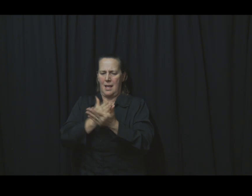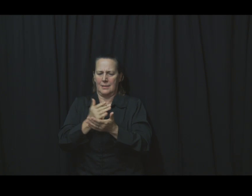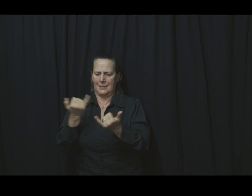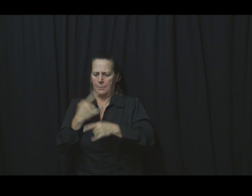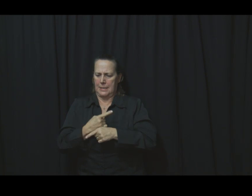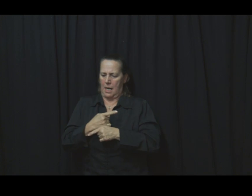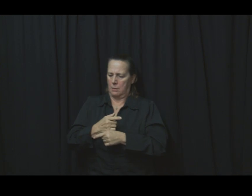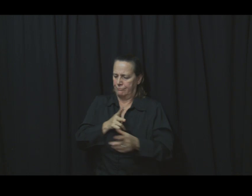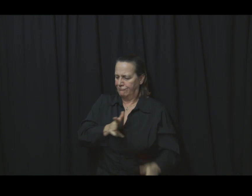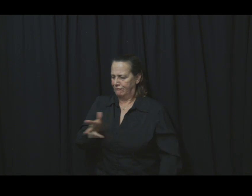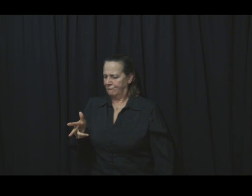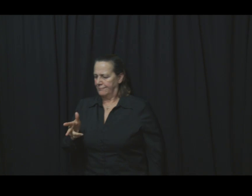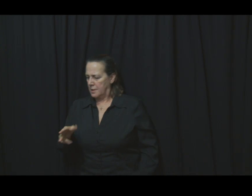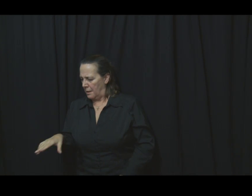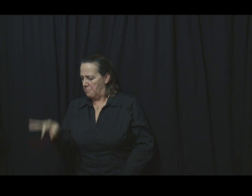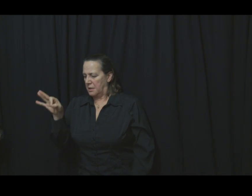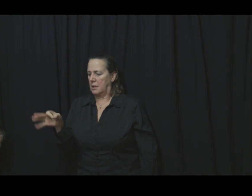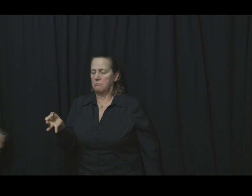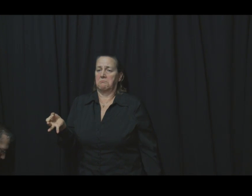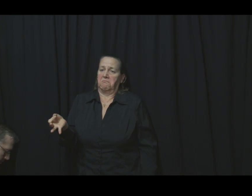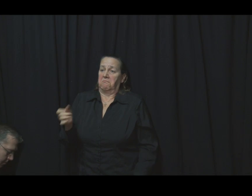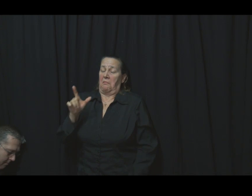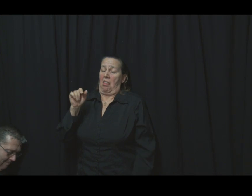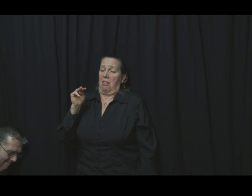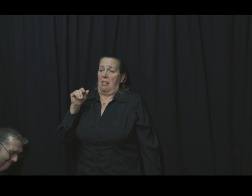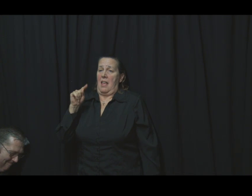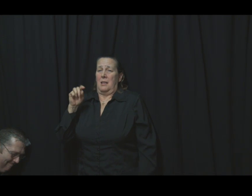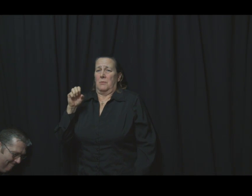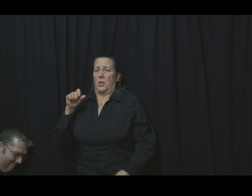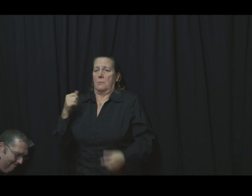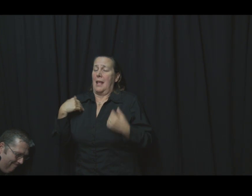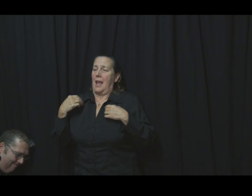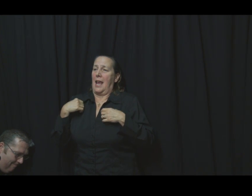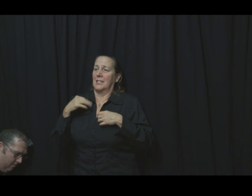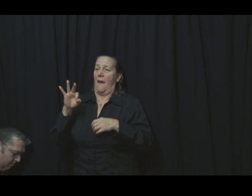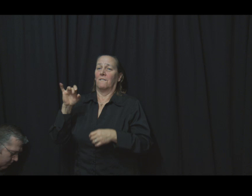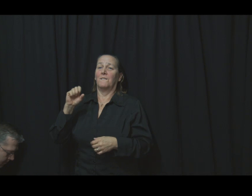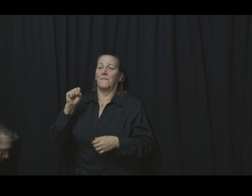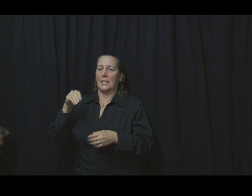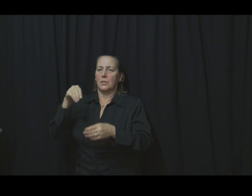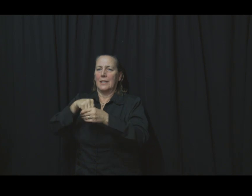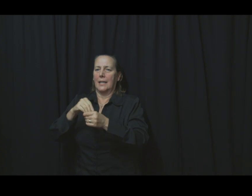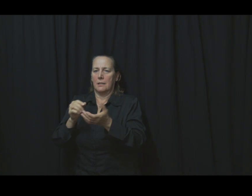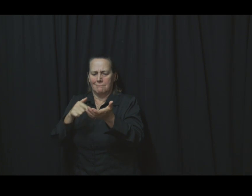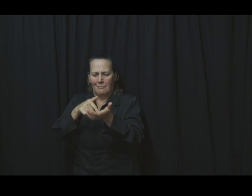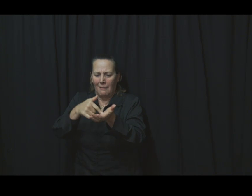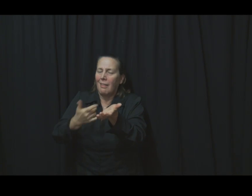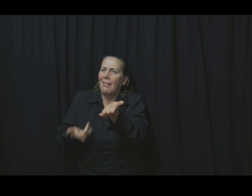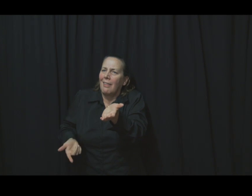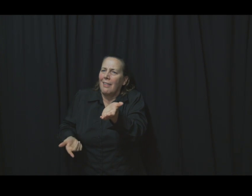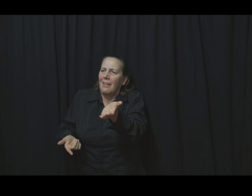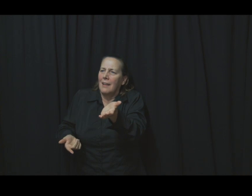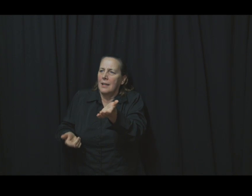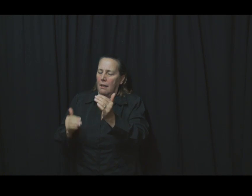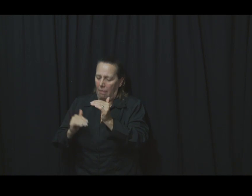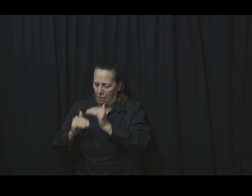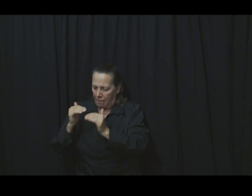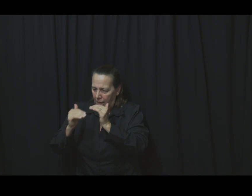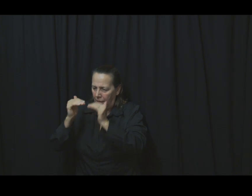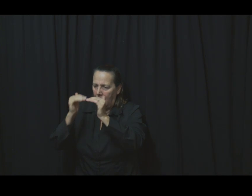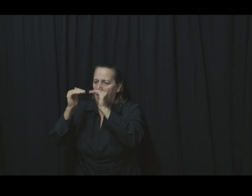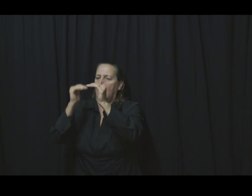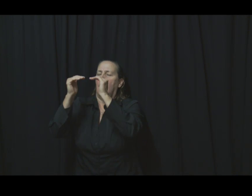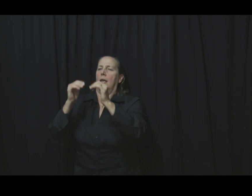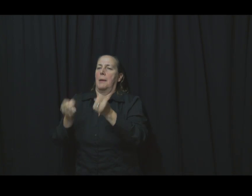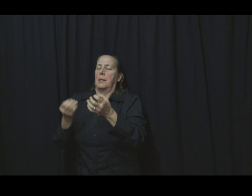picked up just a piece of limestone that has a fossil right there. Now, in these many, many layers, in